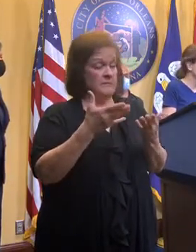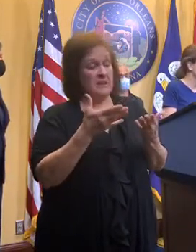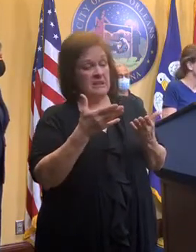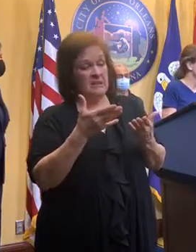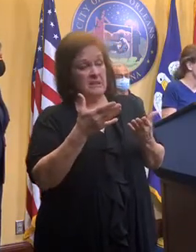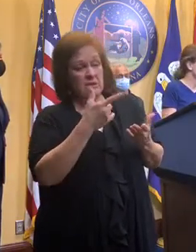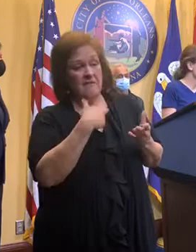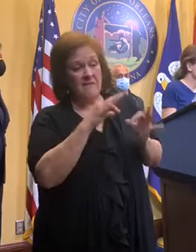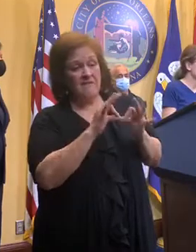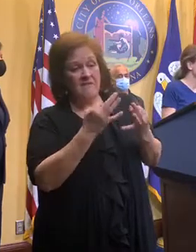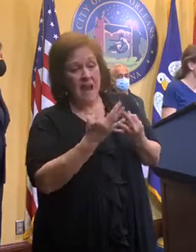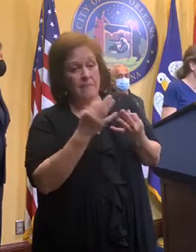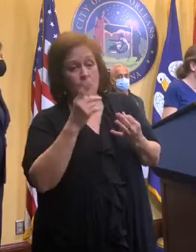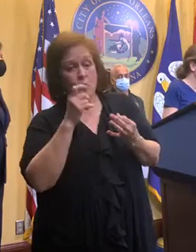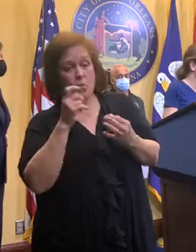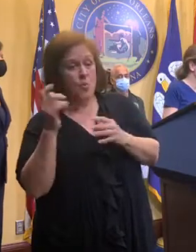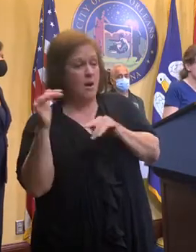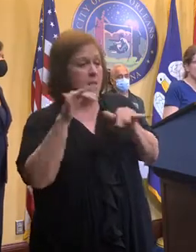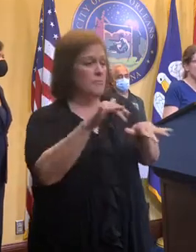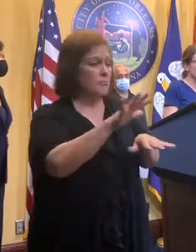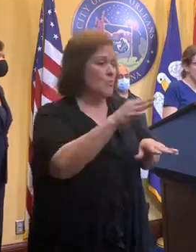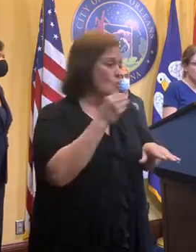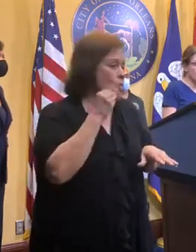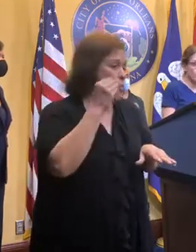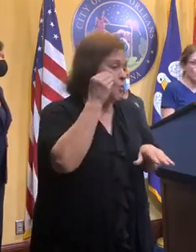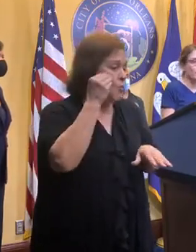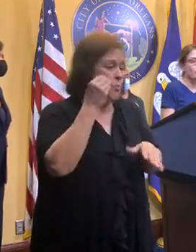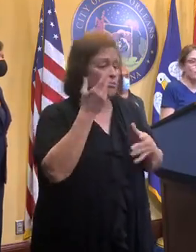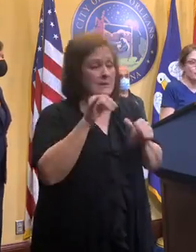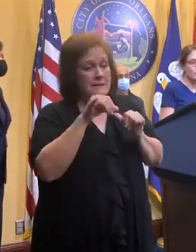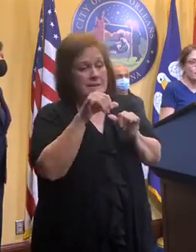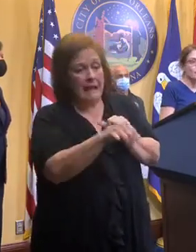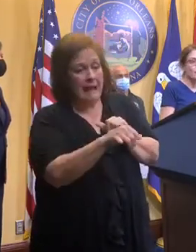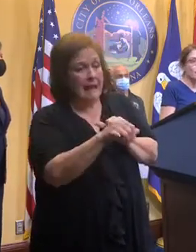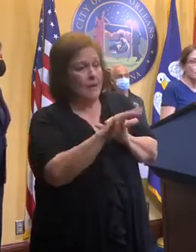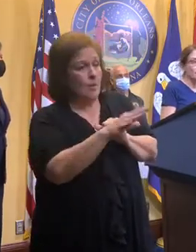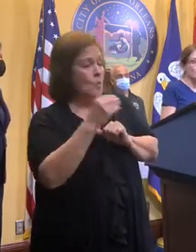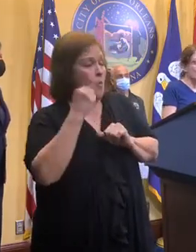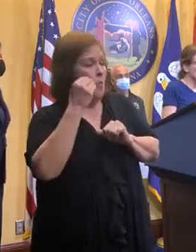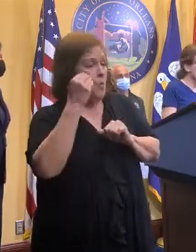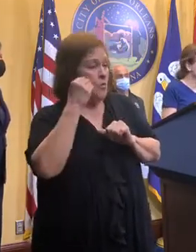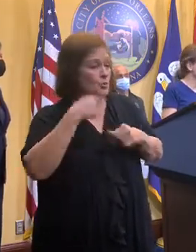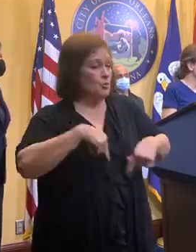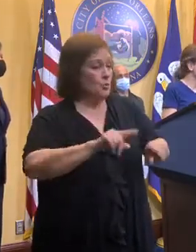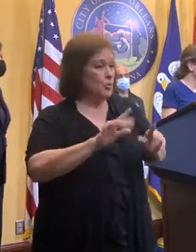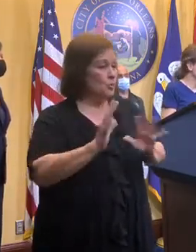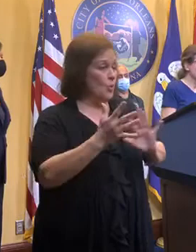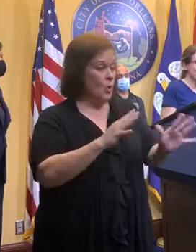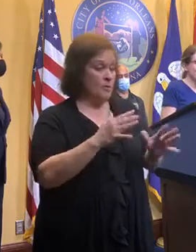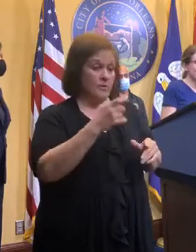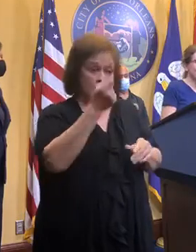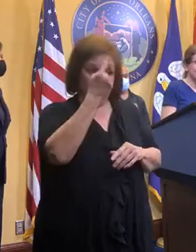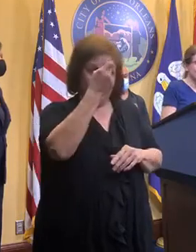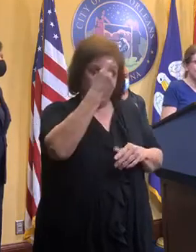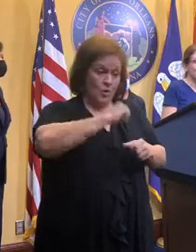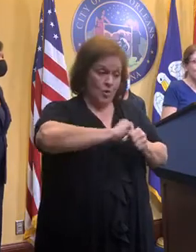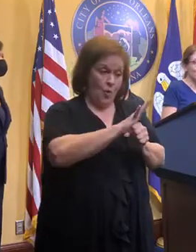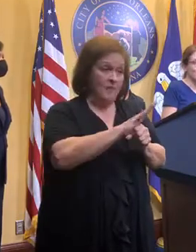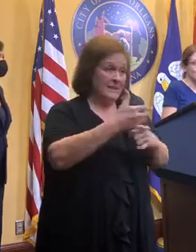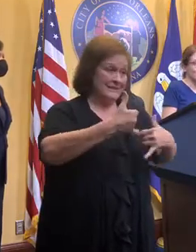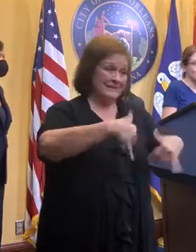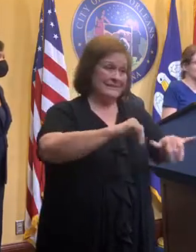got relatives that are coming over to ride out the storm at your house for whatever reason, COVID is still here. It hasn't